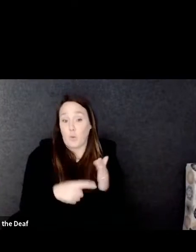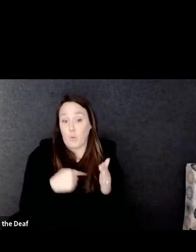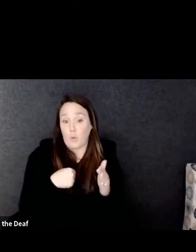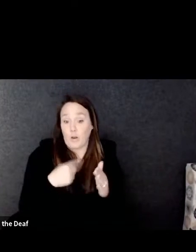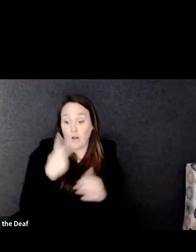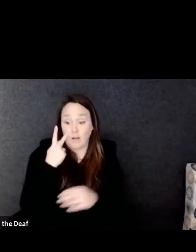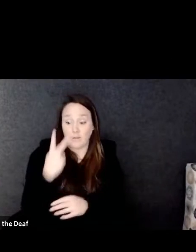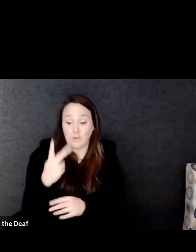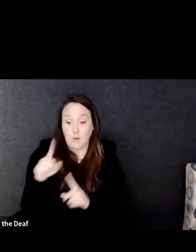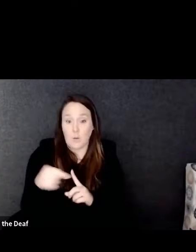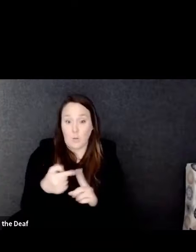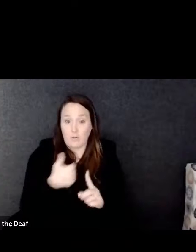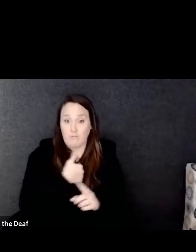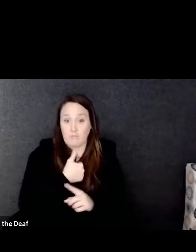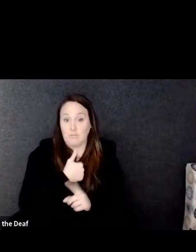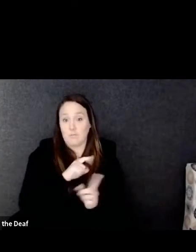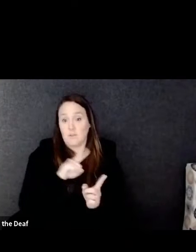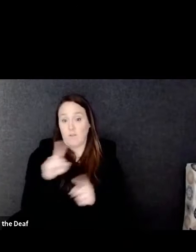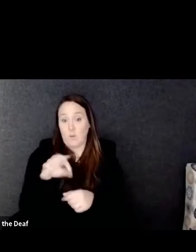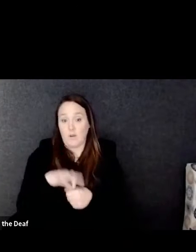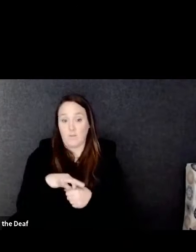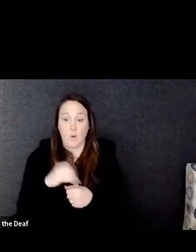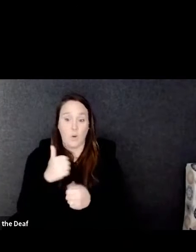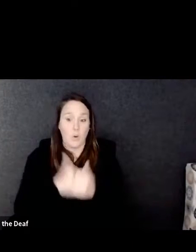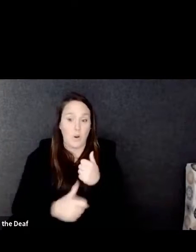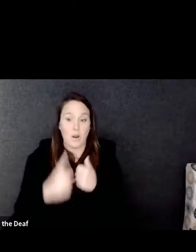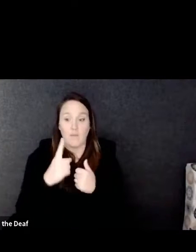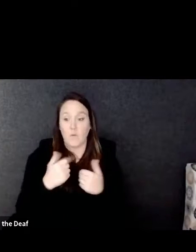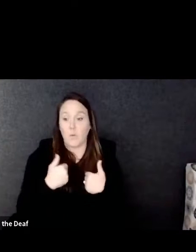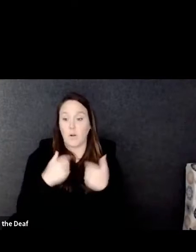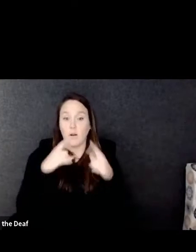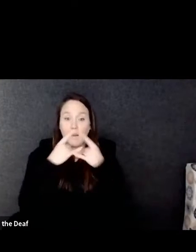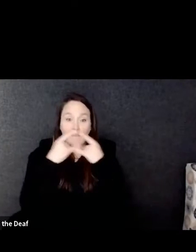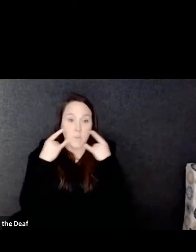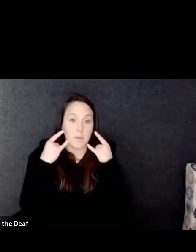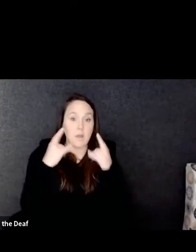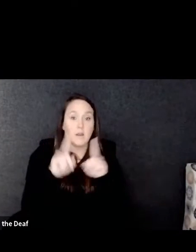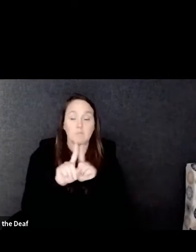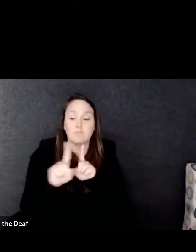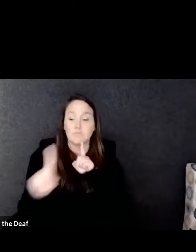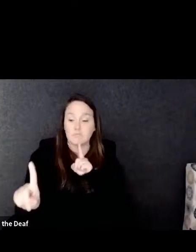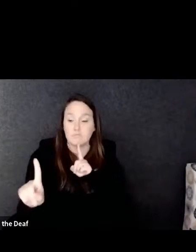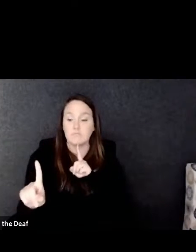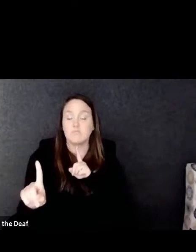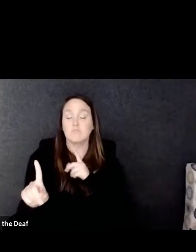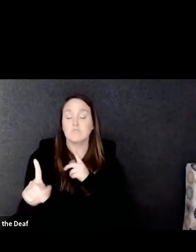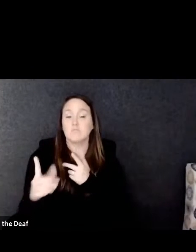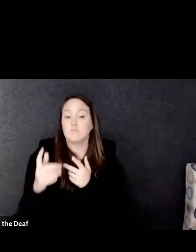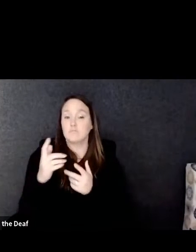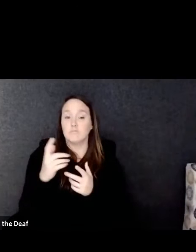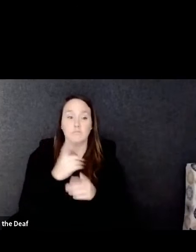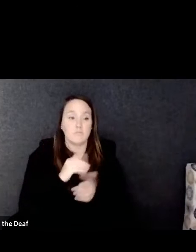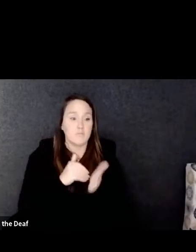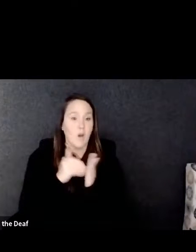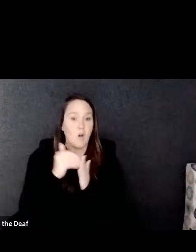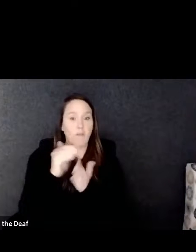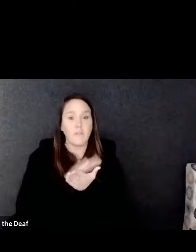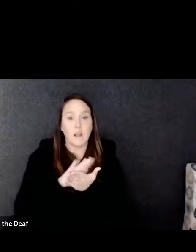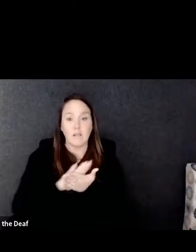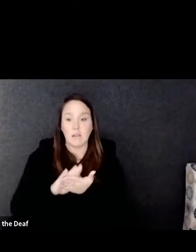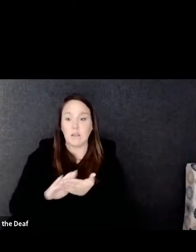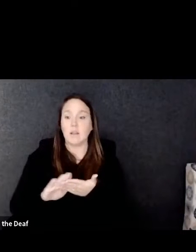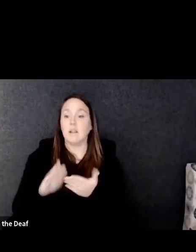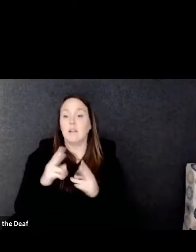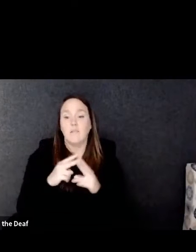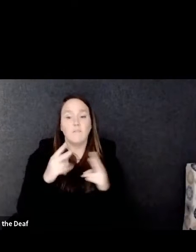went to vote, which was everybody wearing a mask, observing physical distancing, regular cleaning, very good